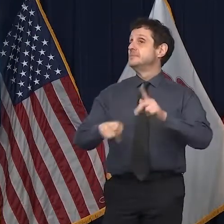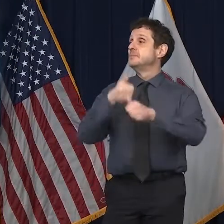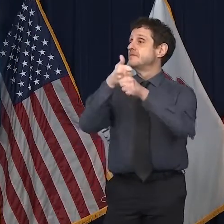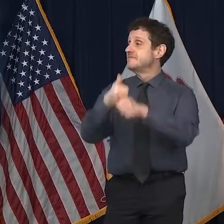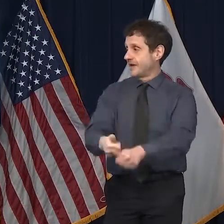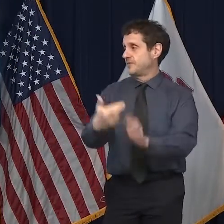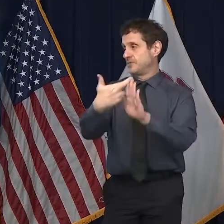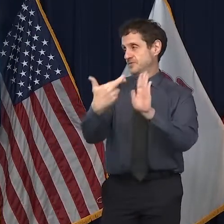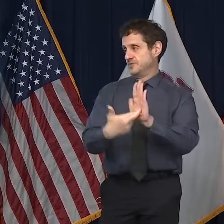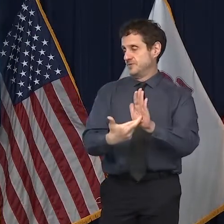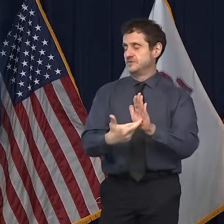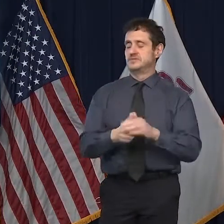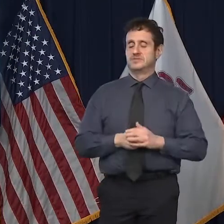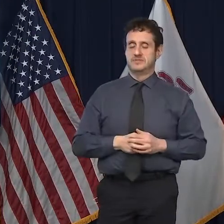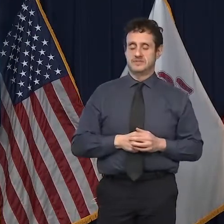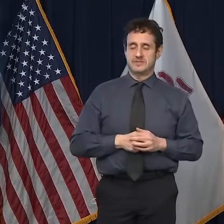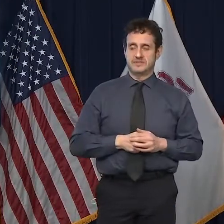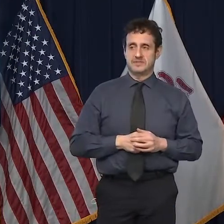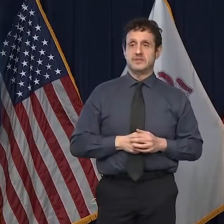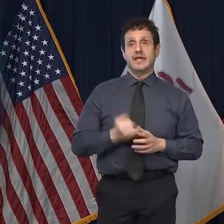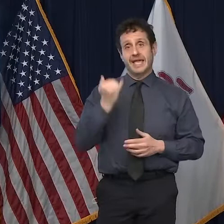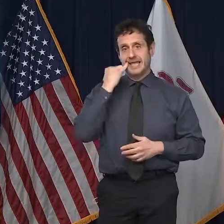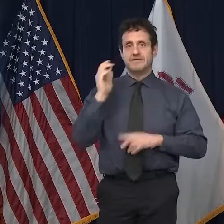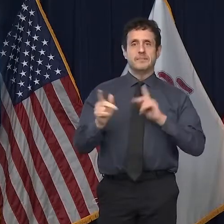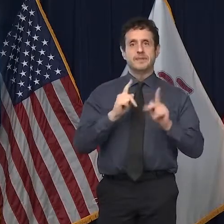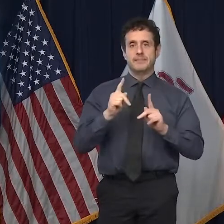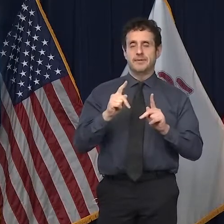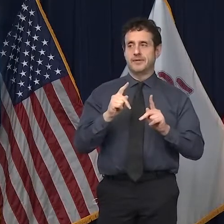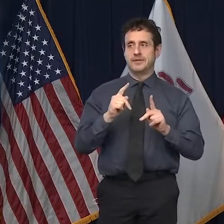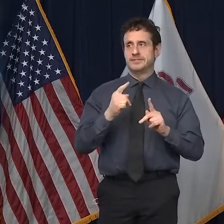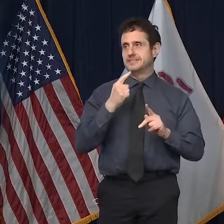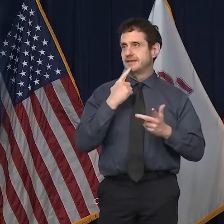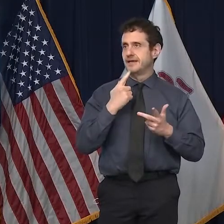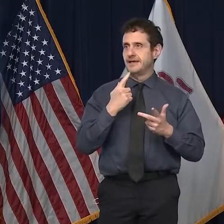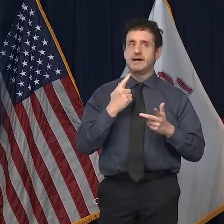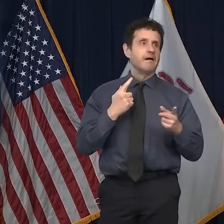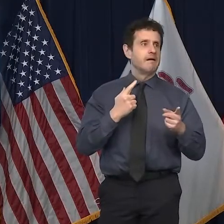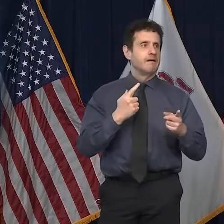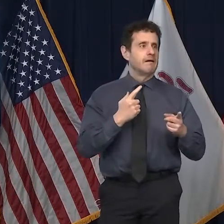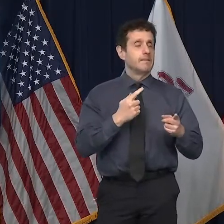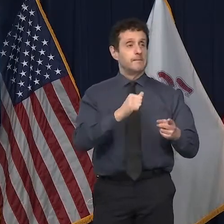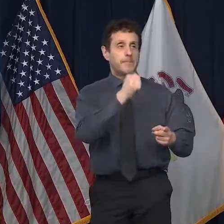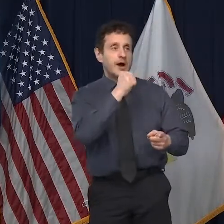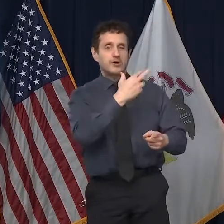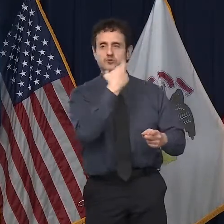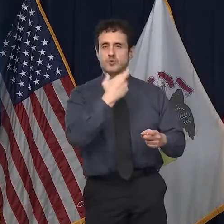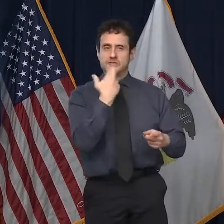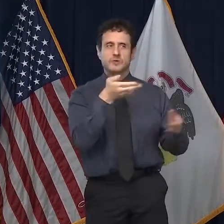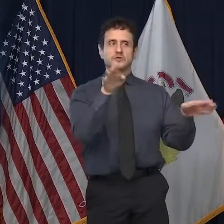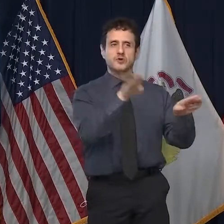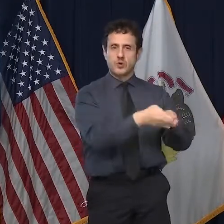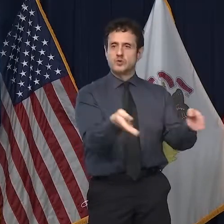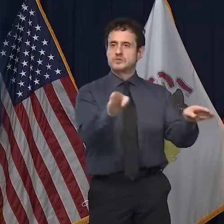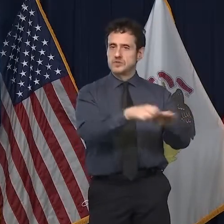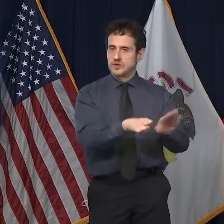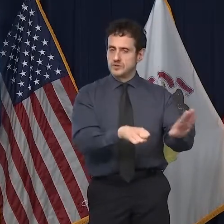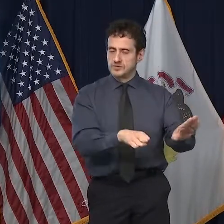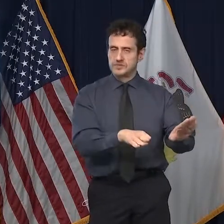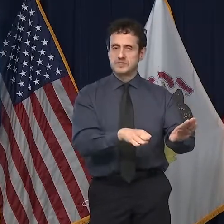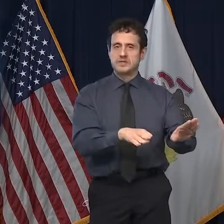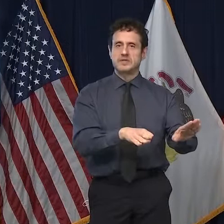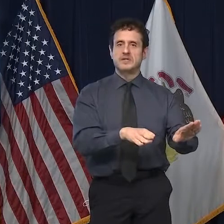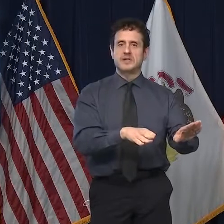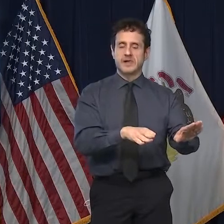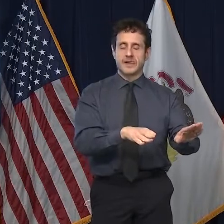followed. So when we hear about closing these high-risk settings like bars and indoor restaurants, again, the amount